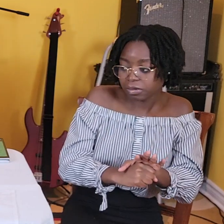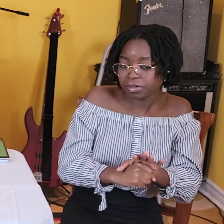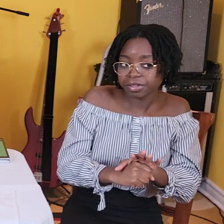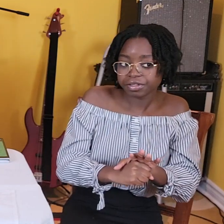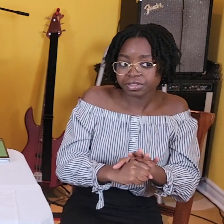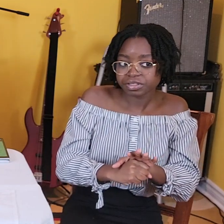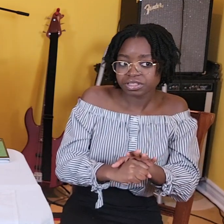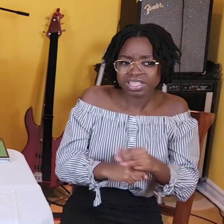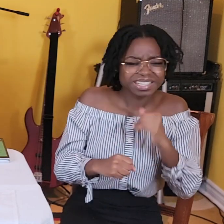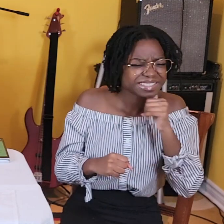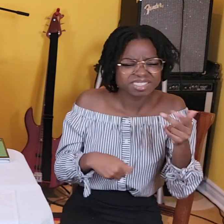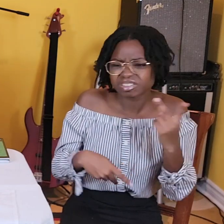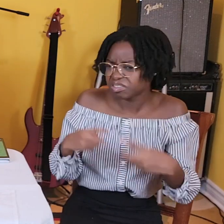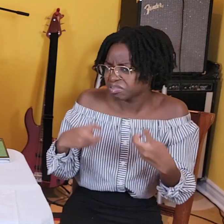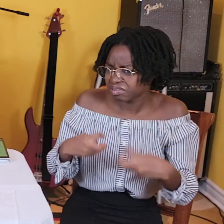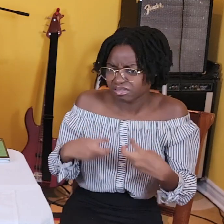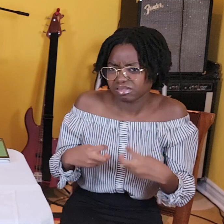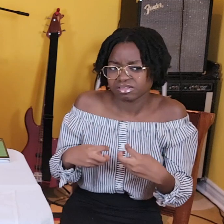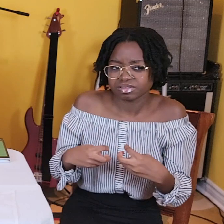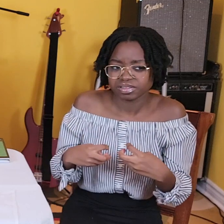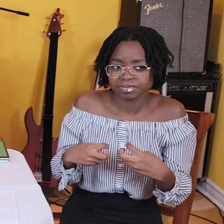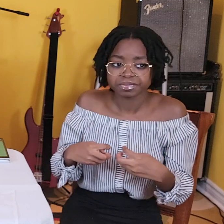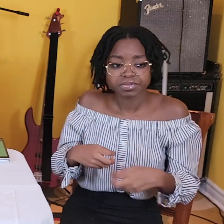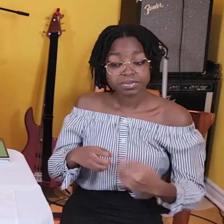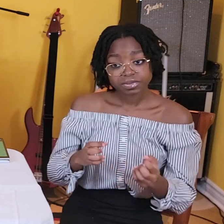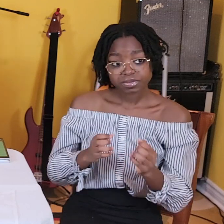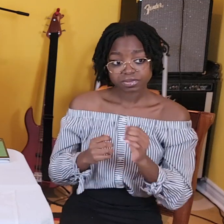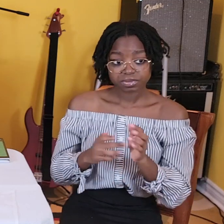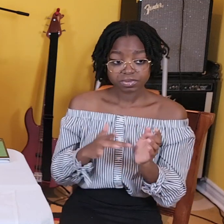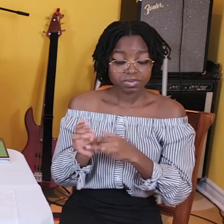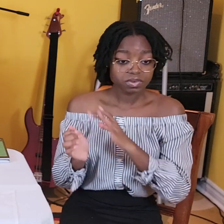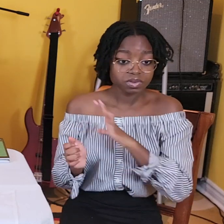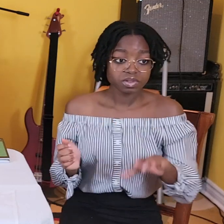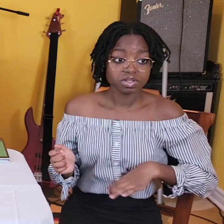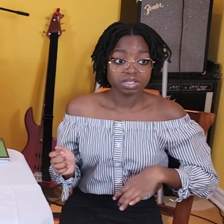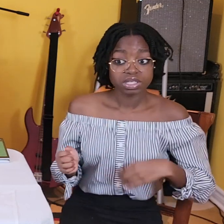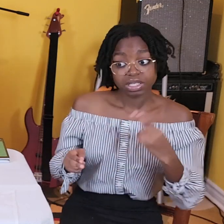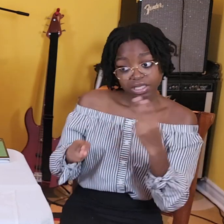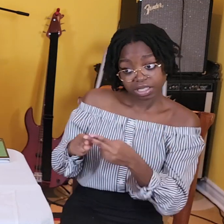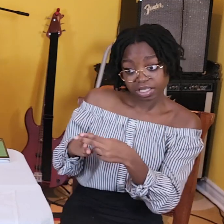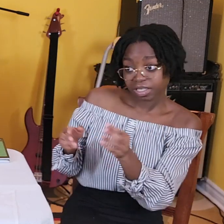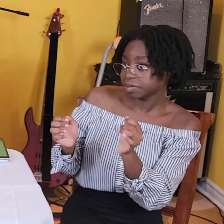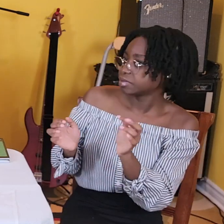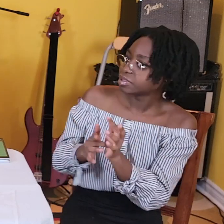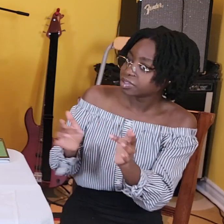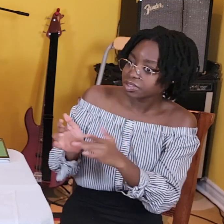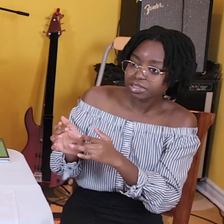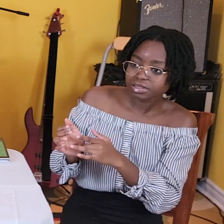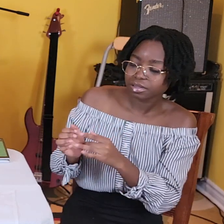is not the issue. So when Jesus Christ called Judas friend, comrade,